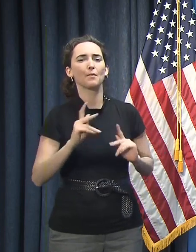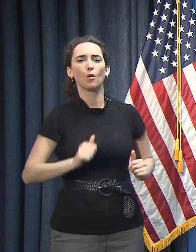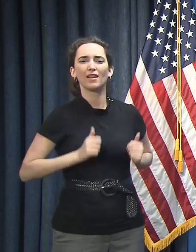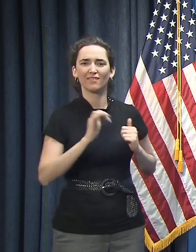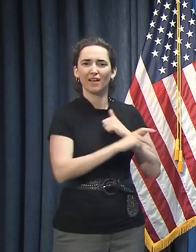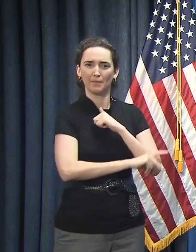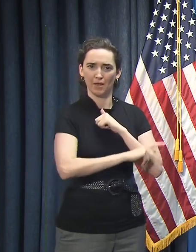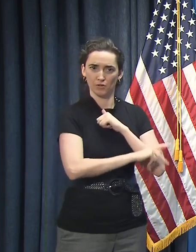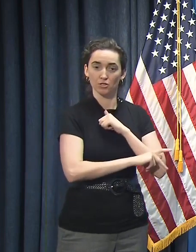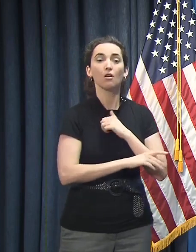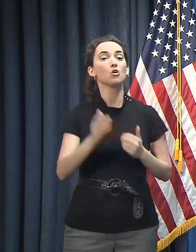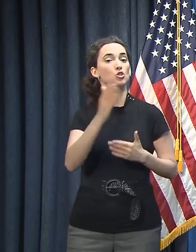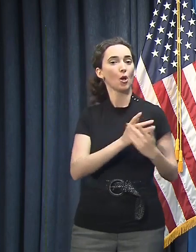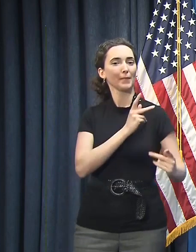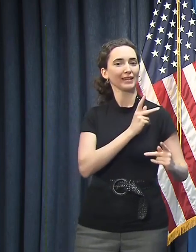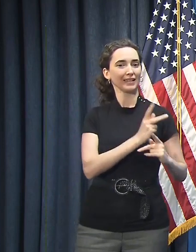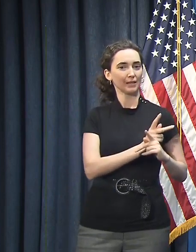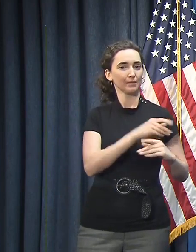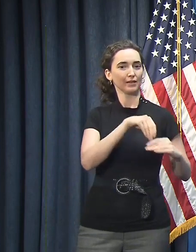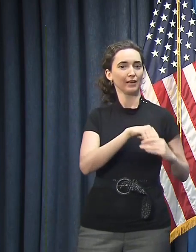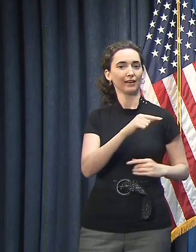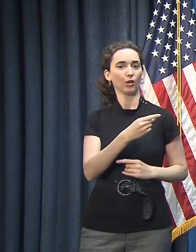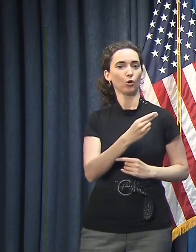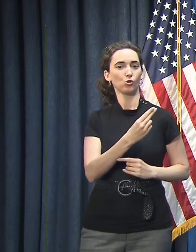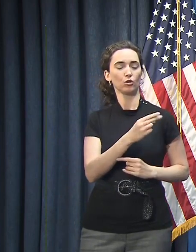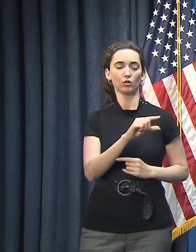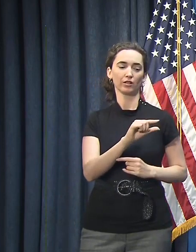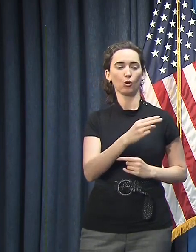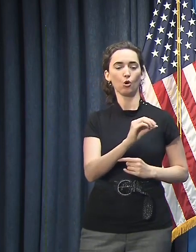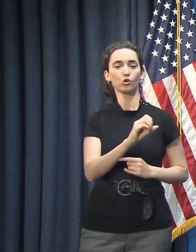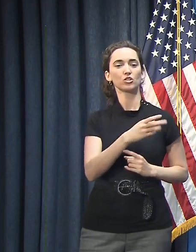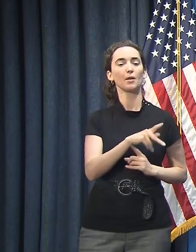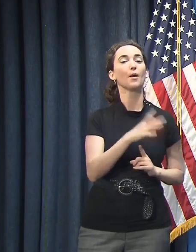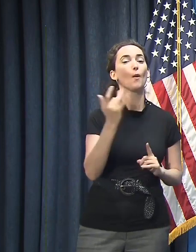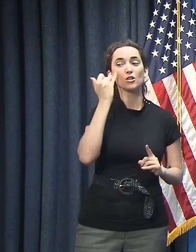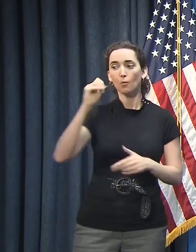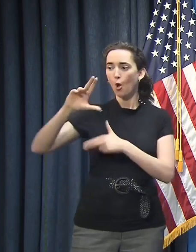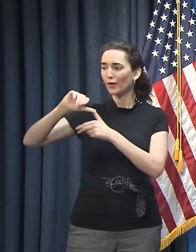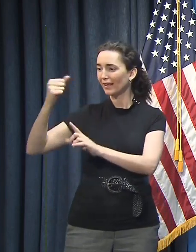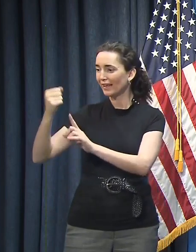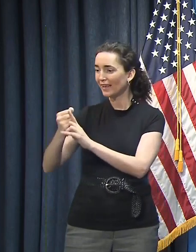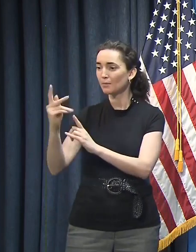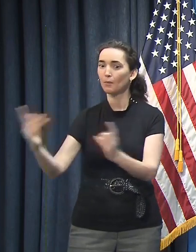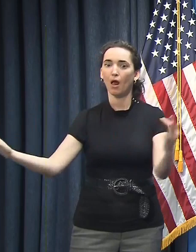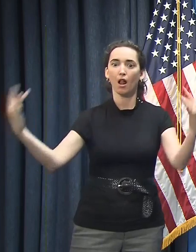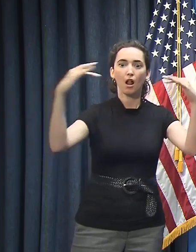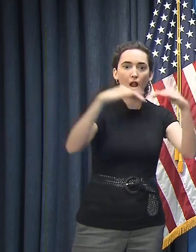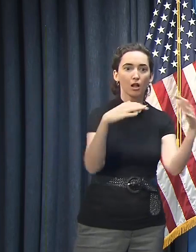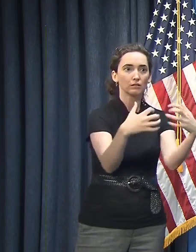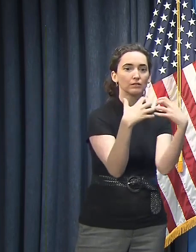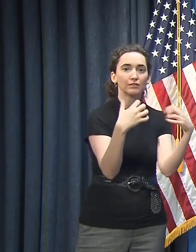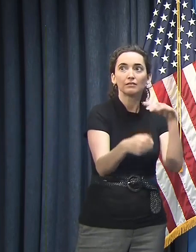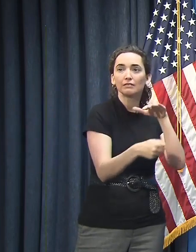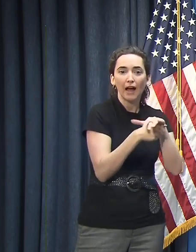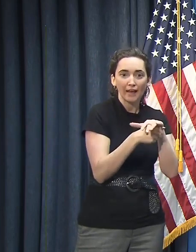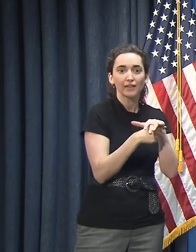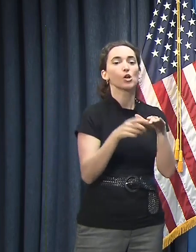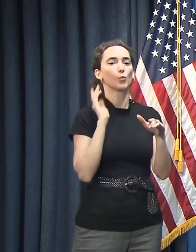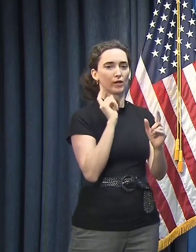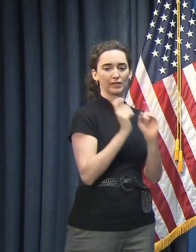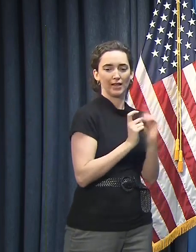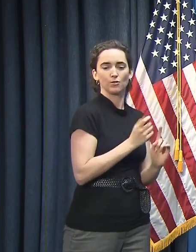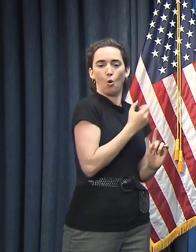in case we have to do congregant sheltering in the hurricane season or for any other natural disaster. So it's very